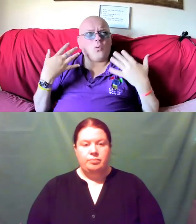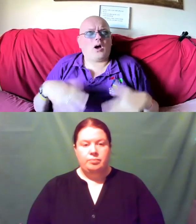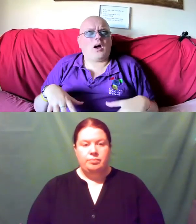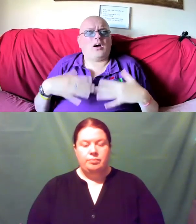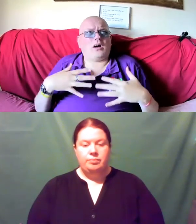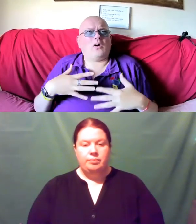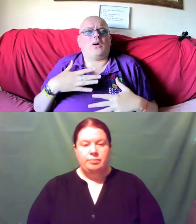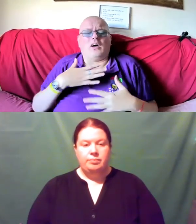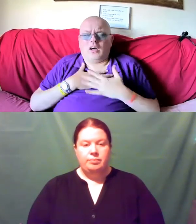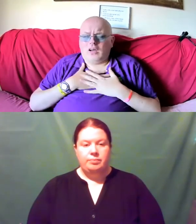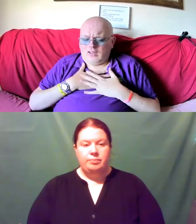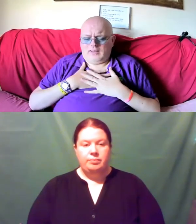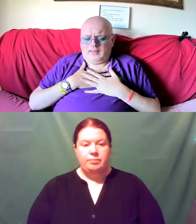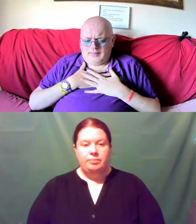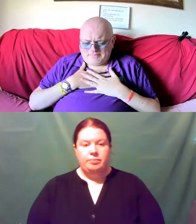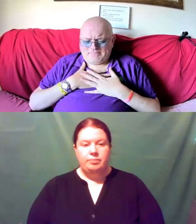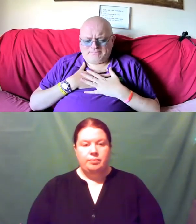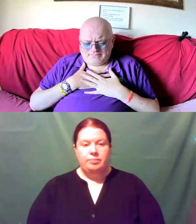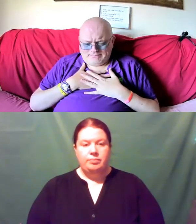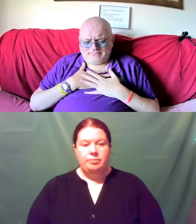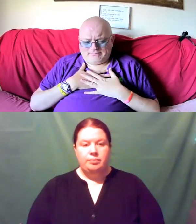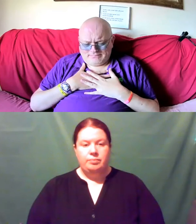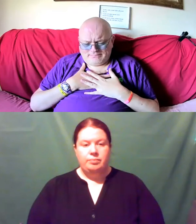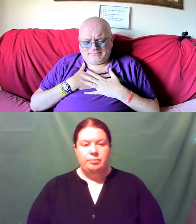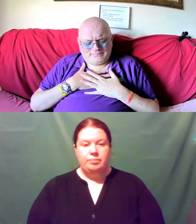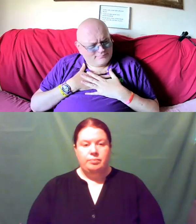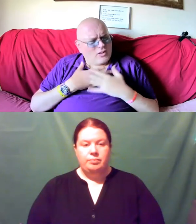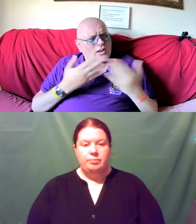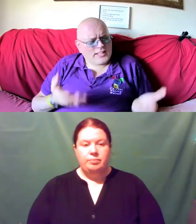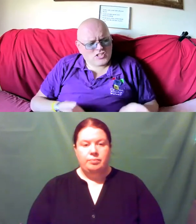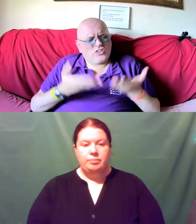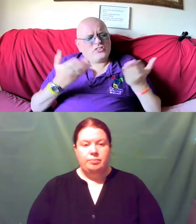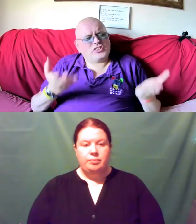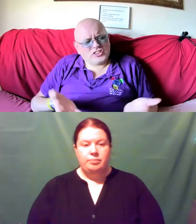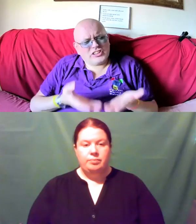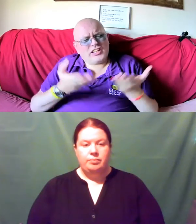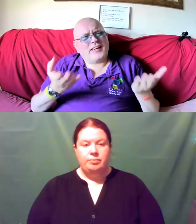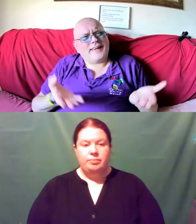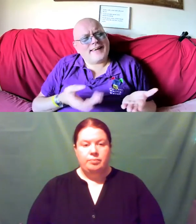really humbling and touching, massively encouraging that